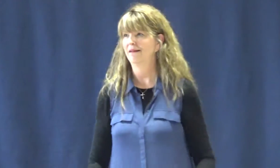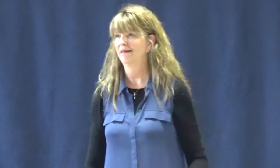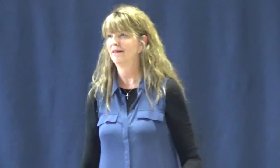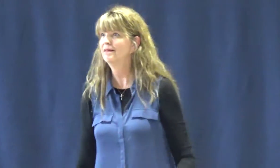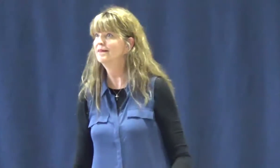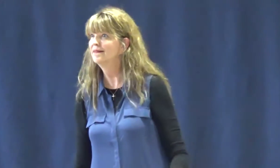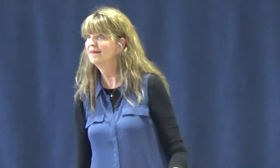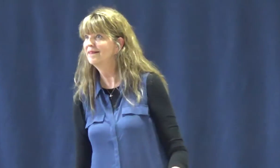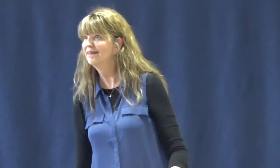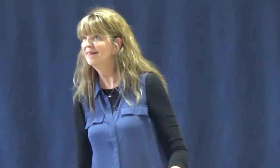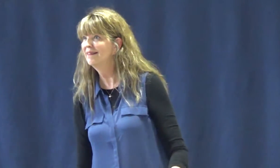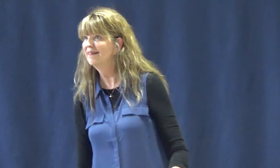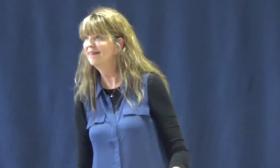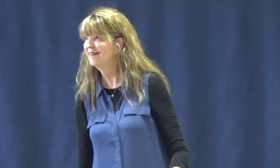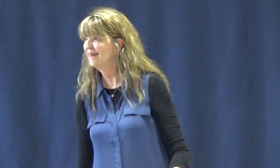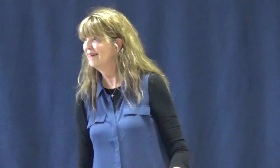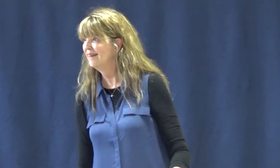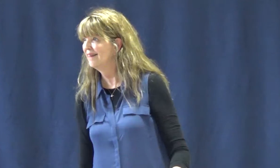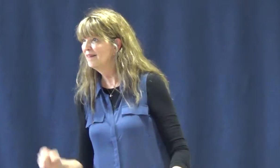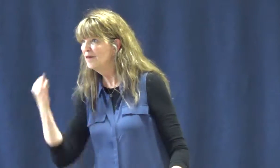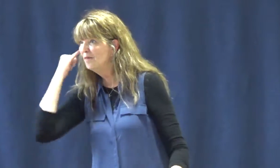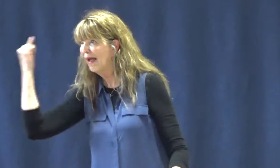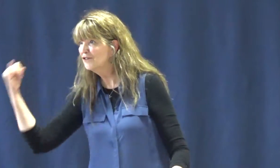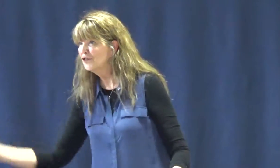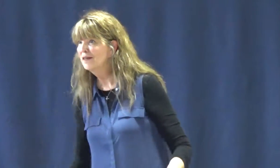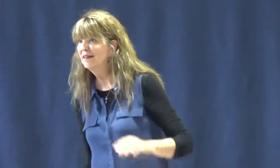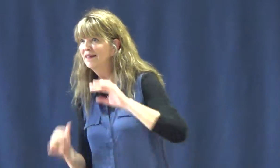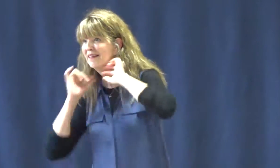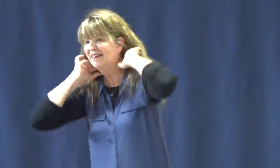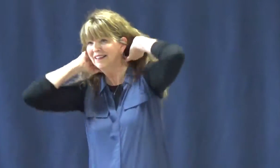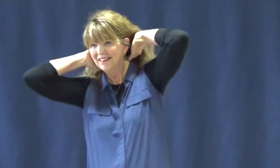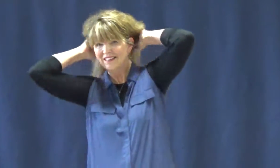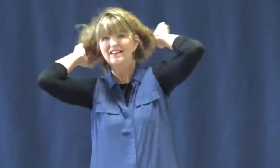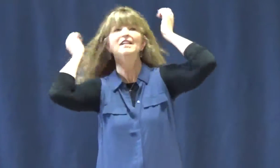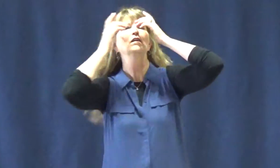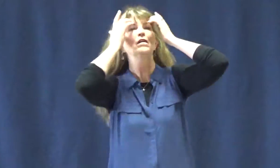4 months away in 1 week. Can you imagine?